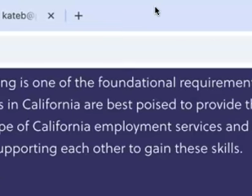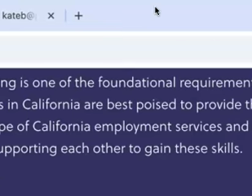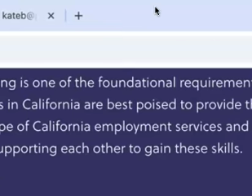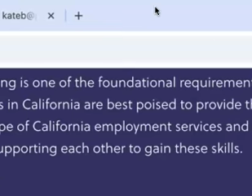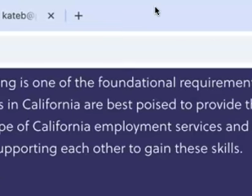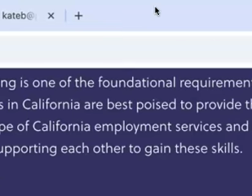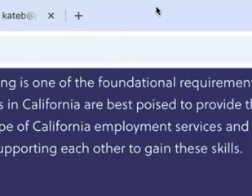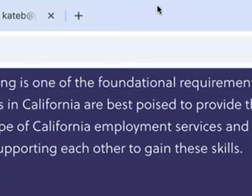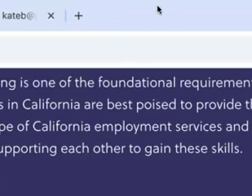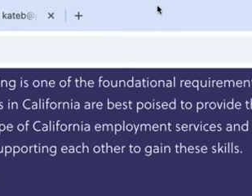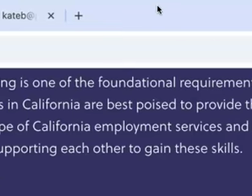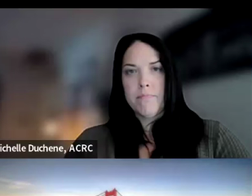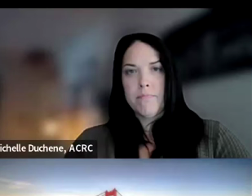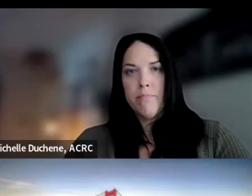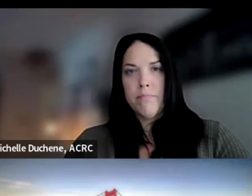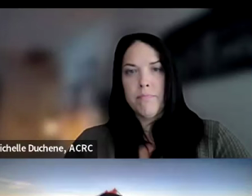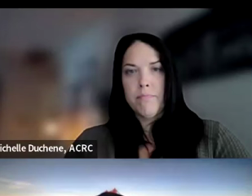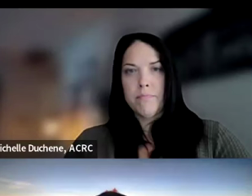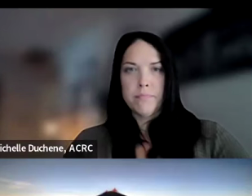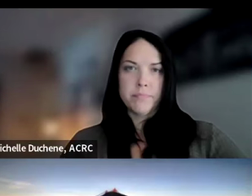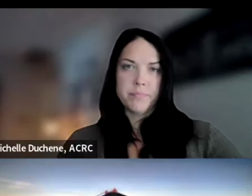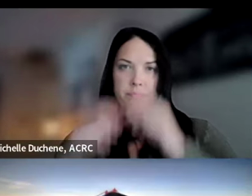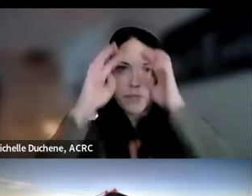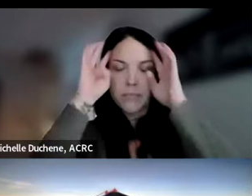Excellent. Thank you very much. Please sign up for these trainings, folks.